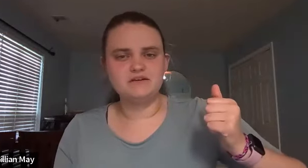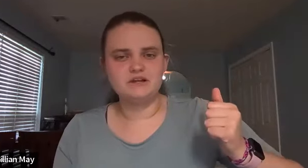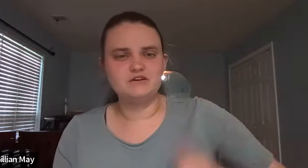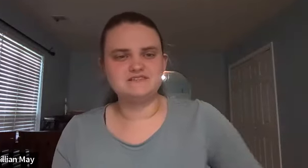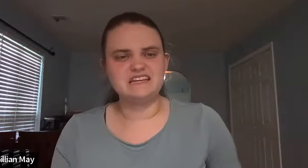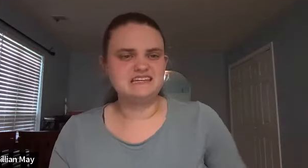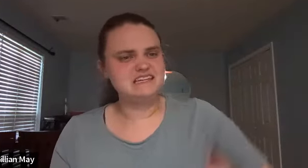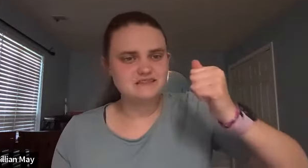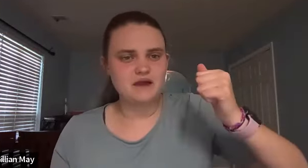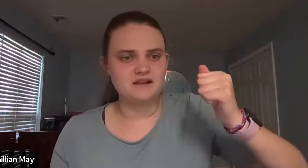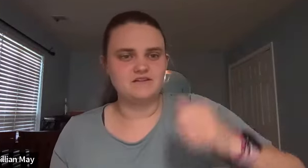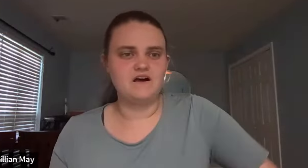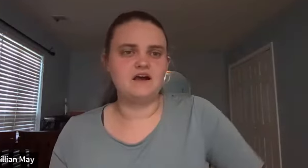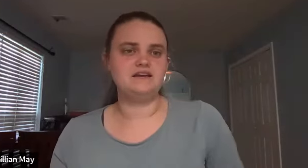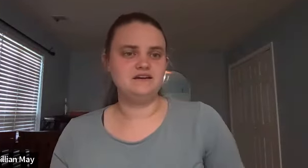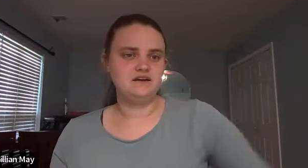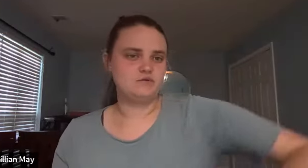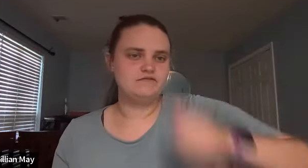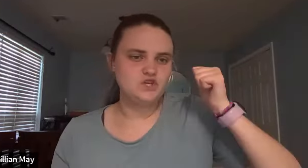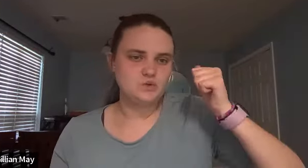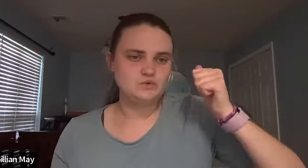really aggressive saying, get in the back of the line. I refuse.